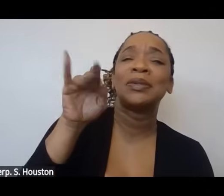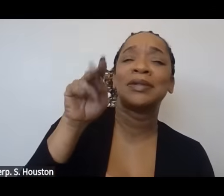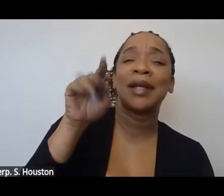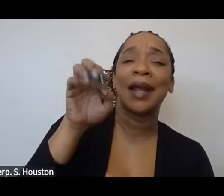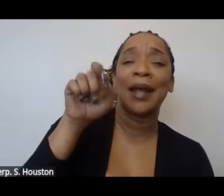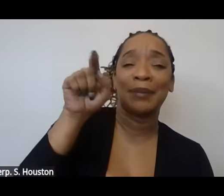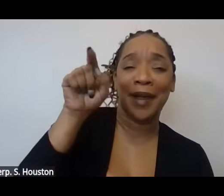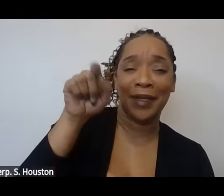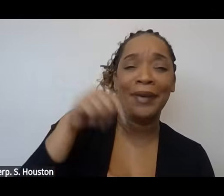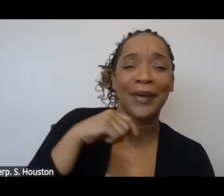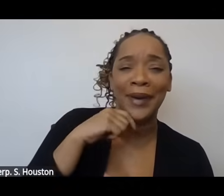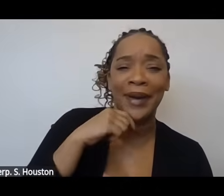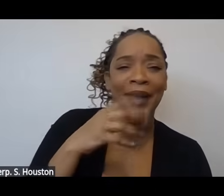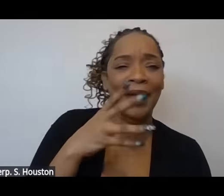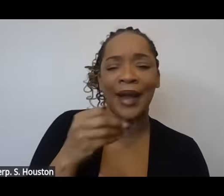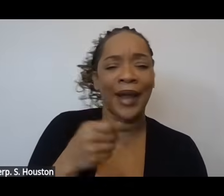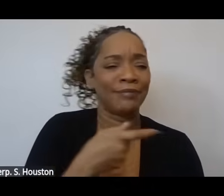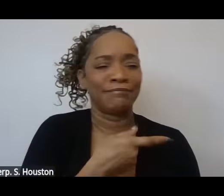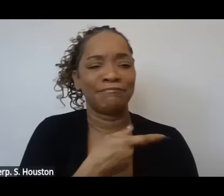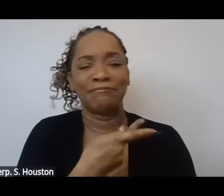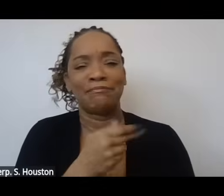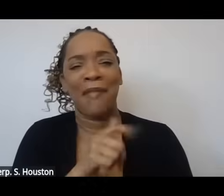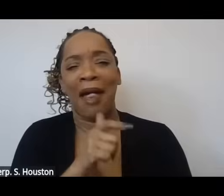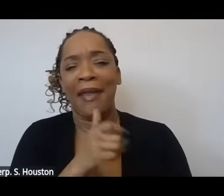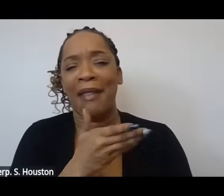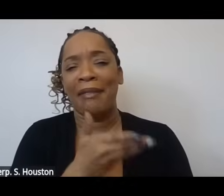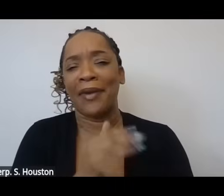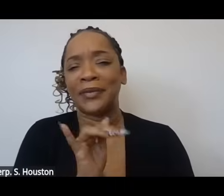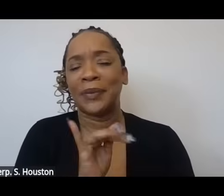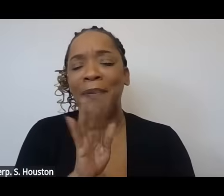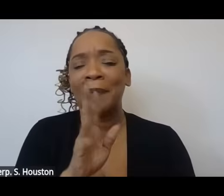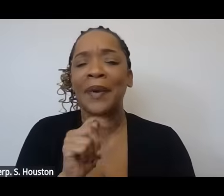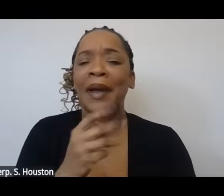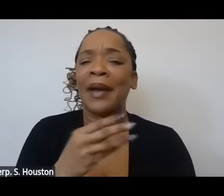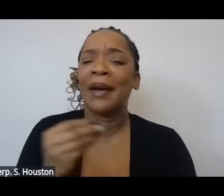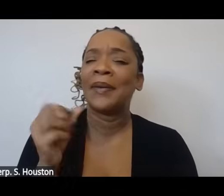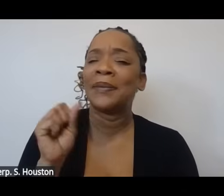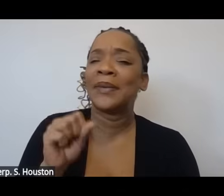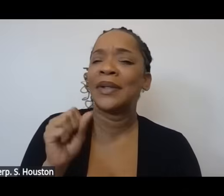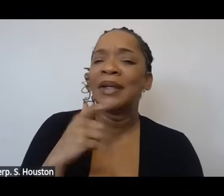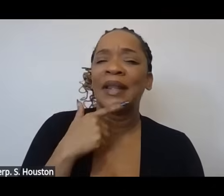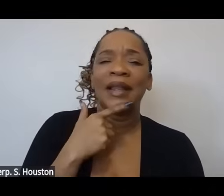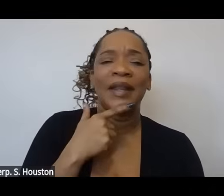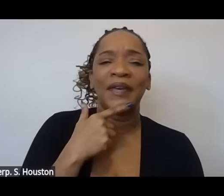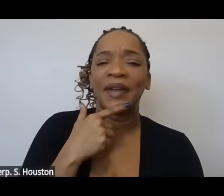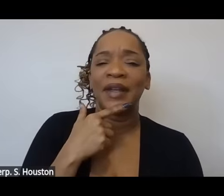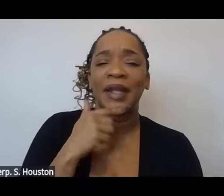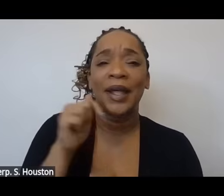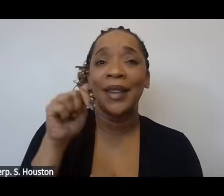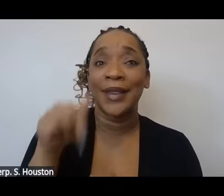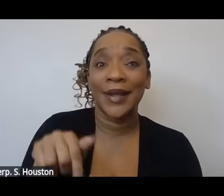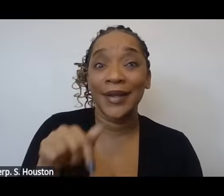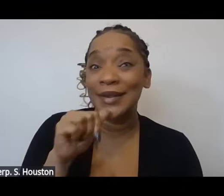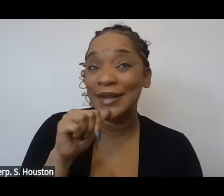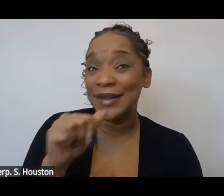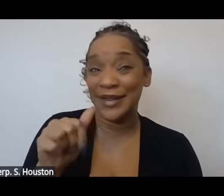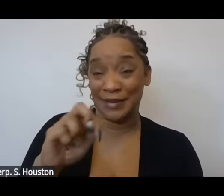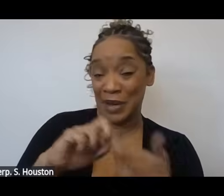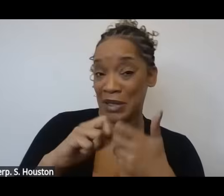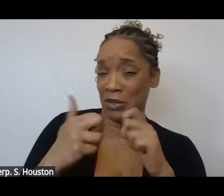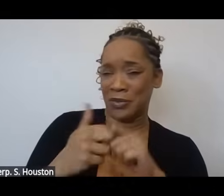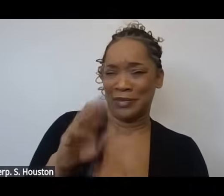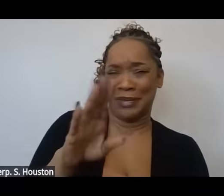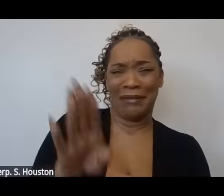And Paul wasn't here either. And this didn't even arise then, the question